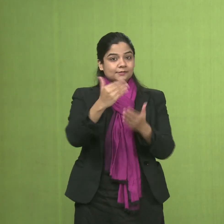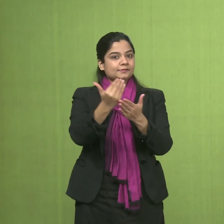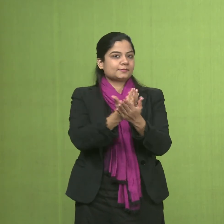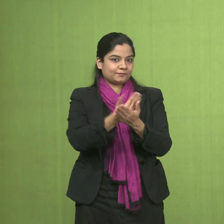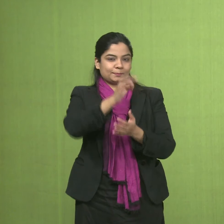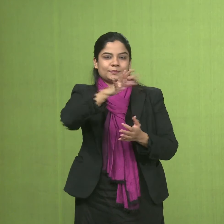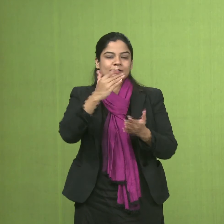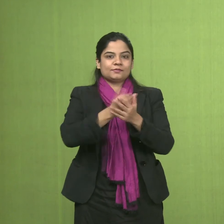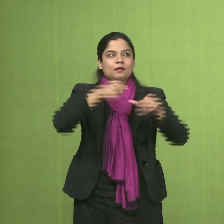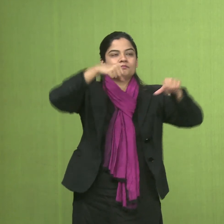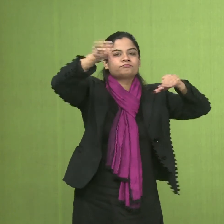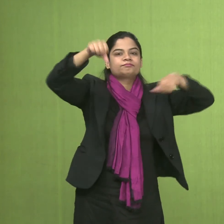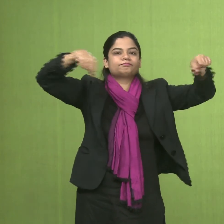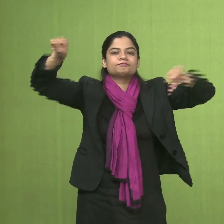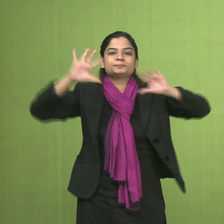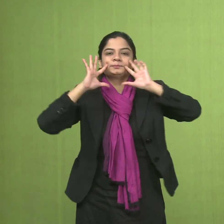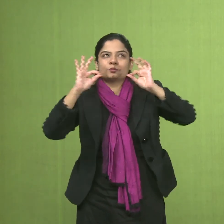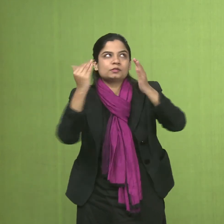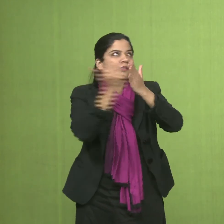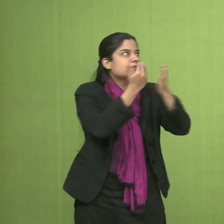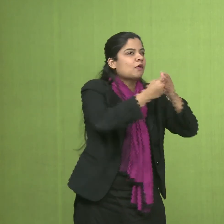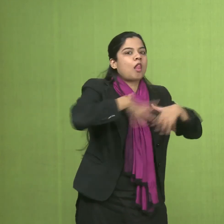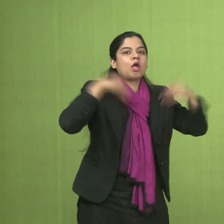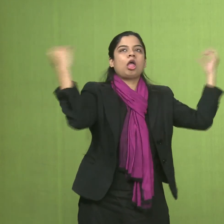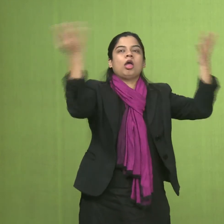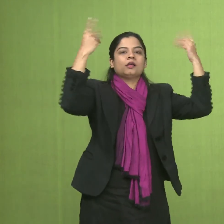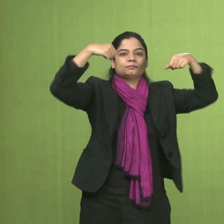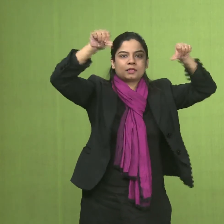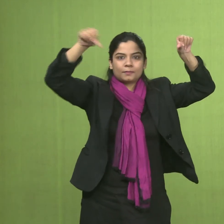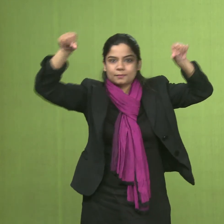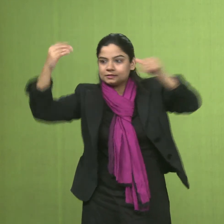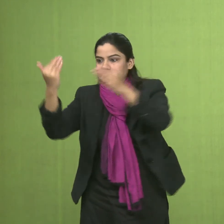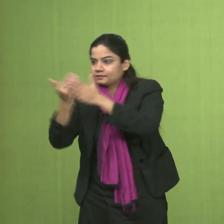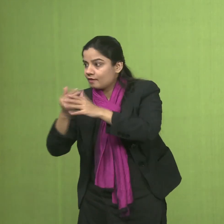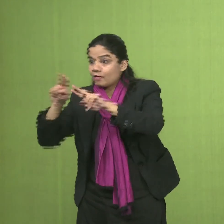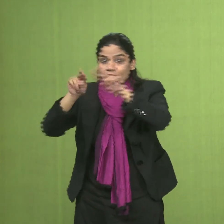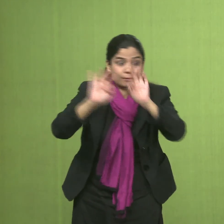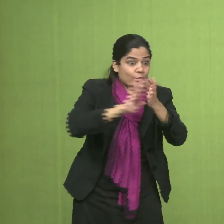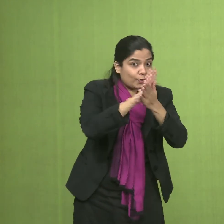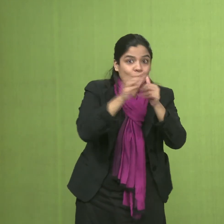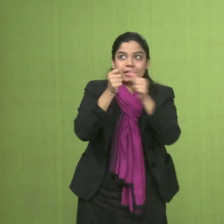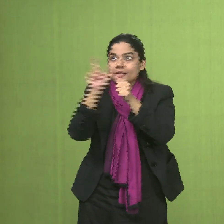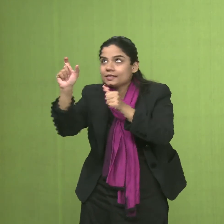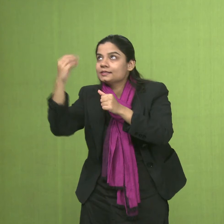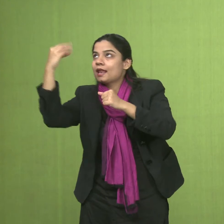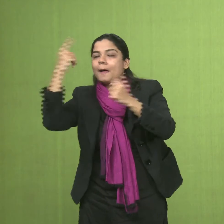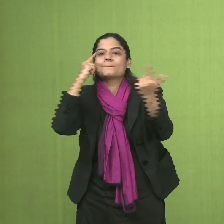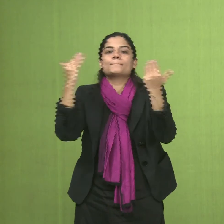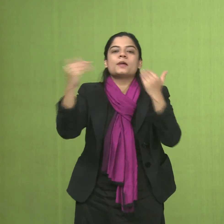Conservation of electricity, we all have to be very, very mindful of that. Save electricity whenever it's not in use, just turn off the lights, fans, air